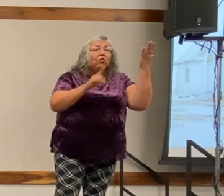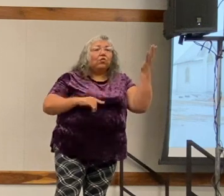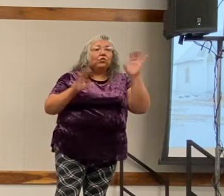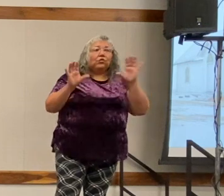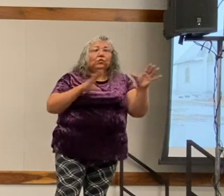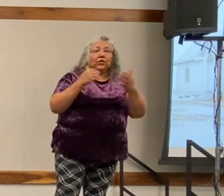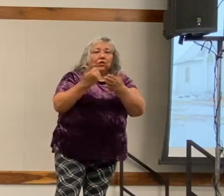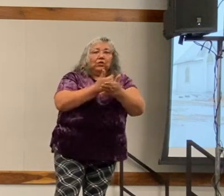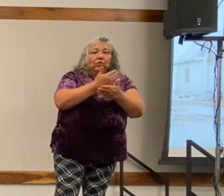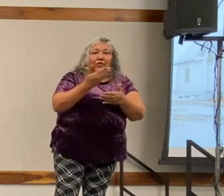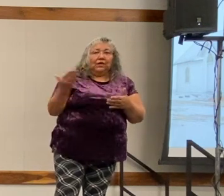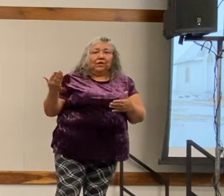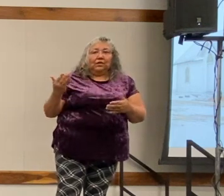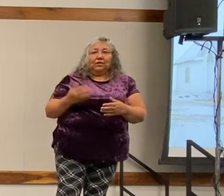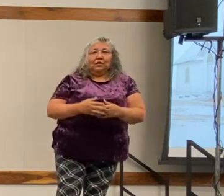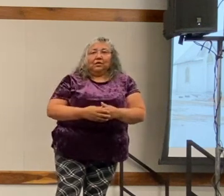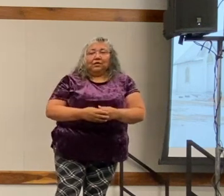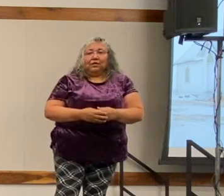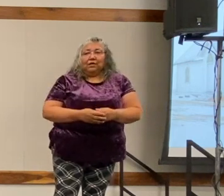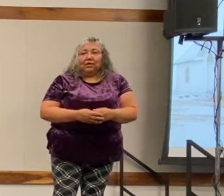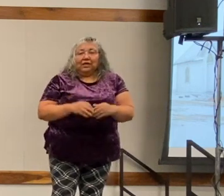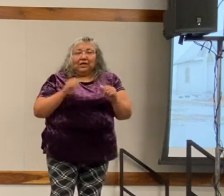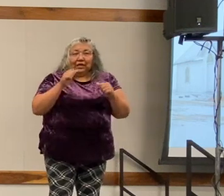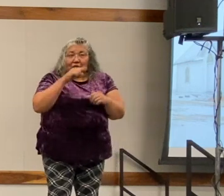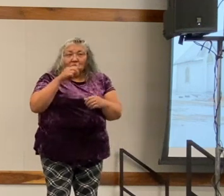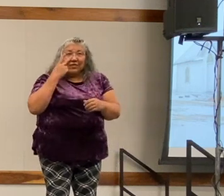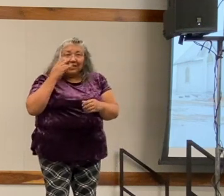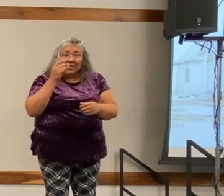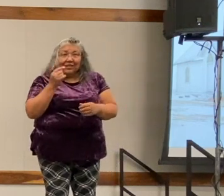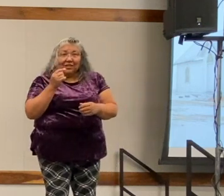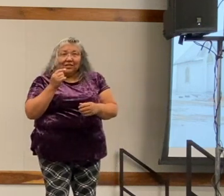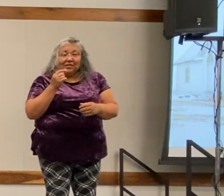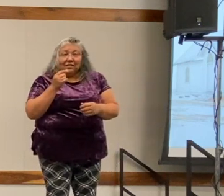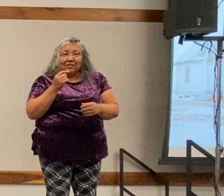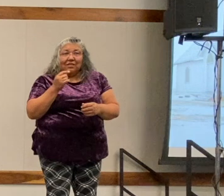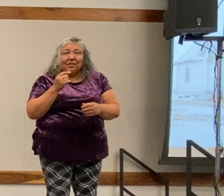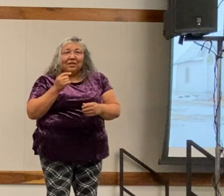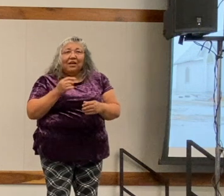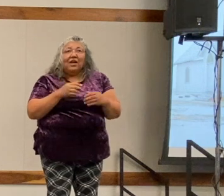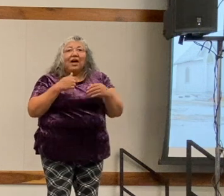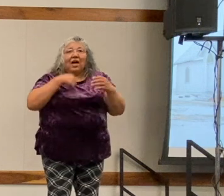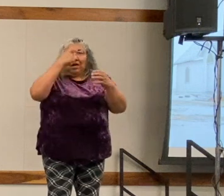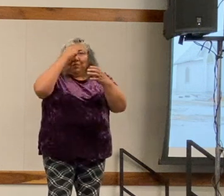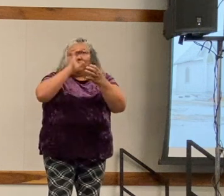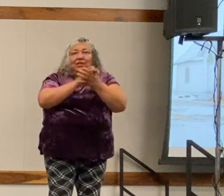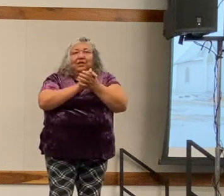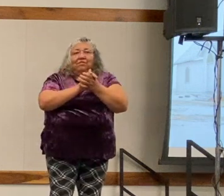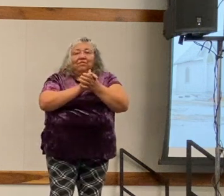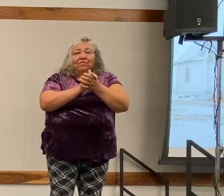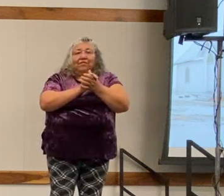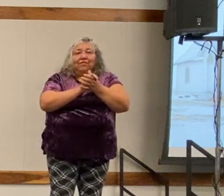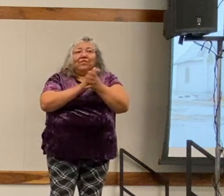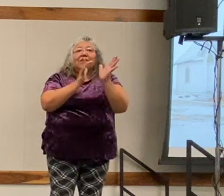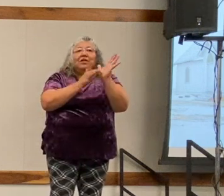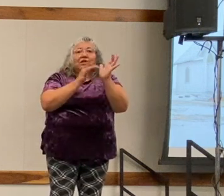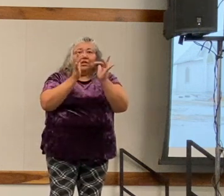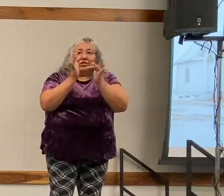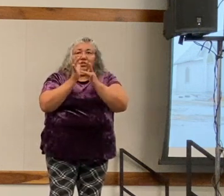The Lord is doing a new thing. Can't you see it? because I believe that